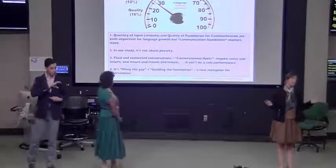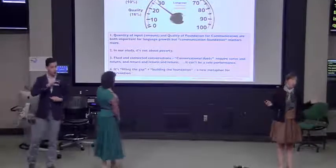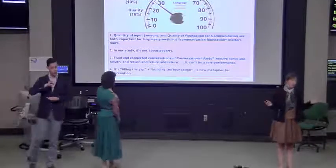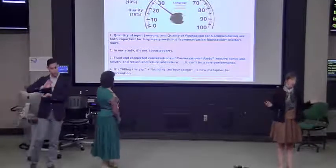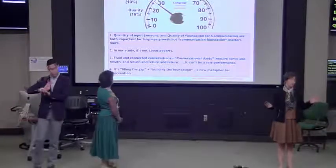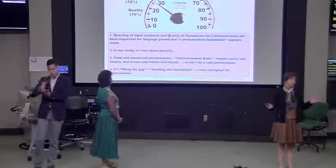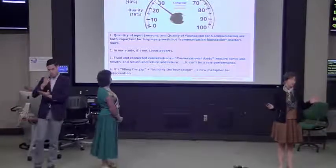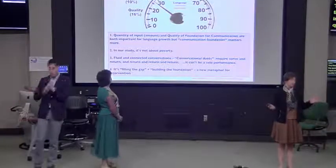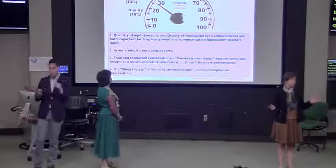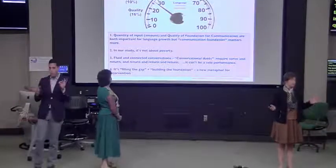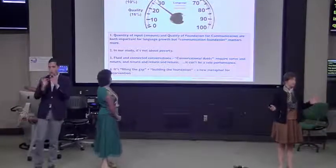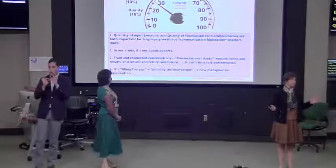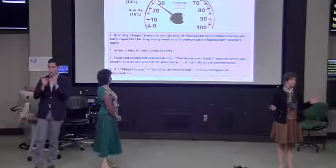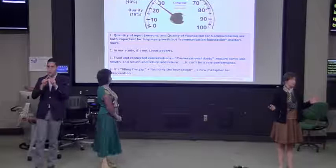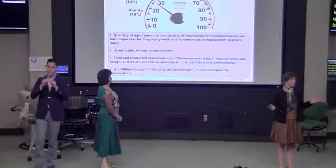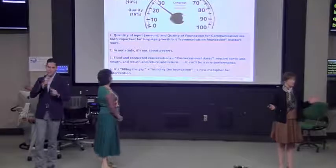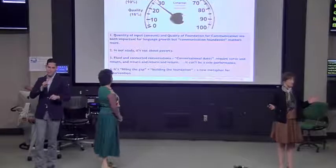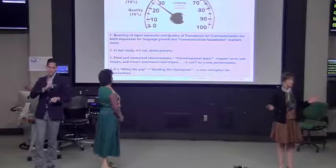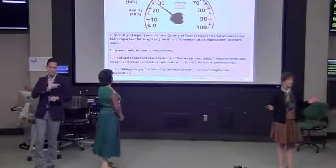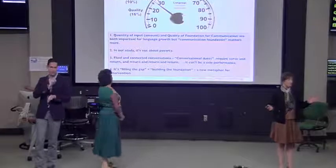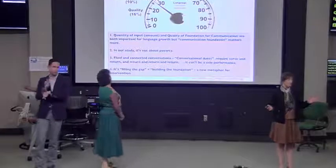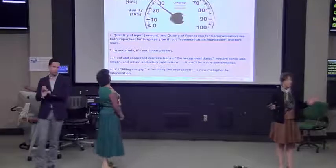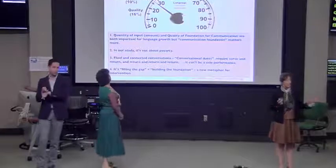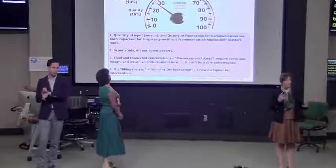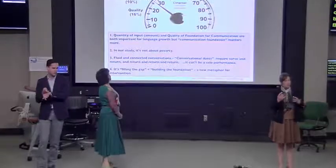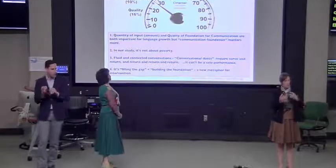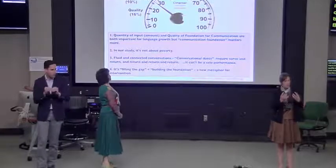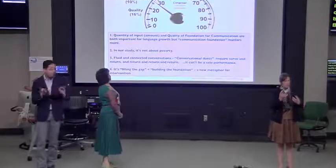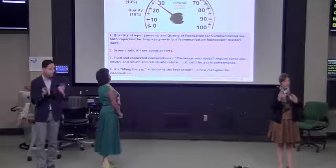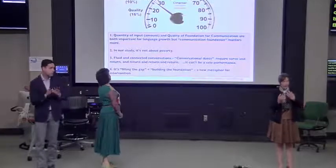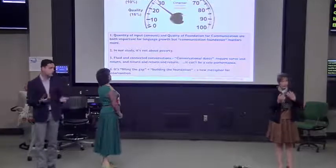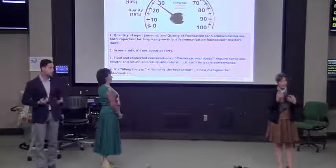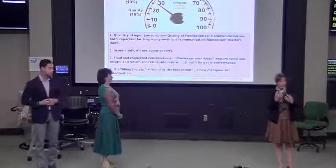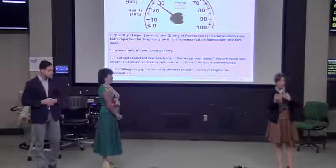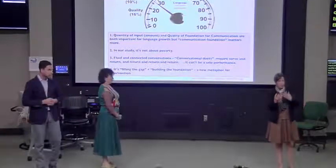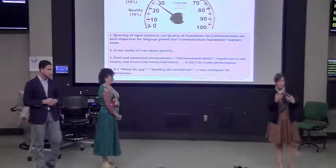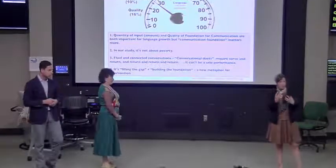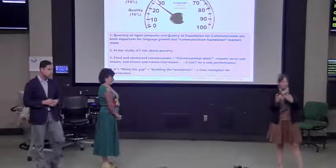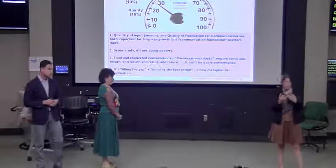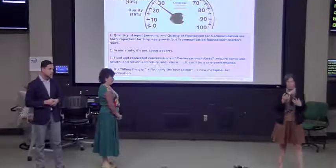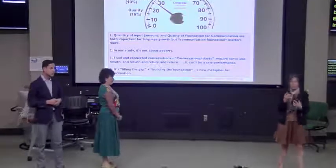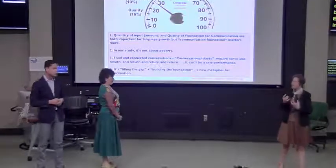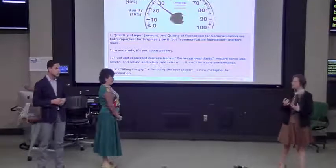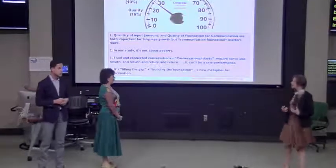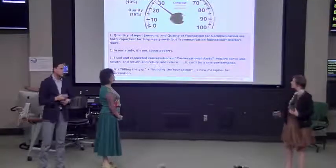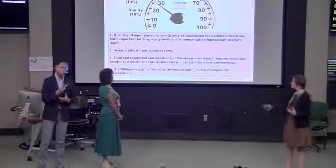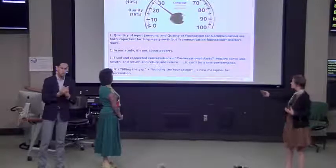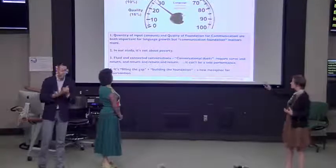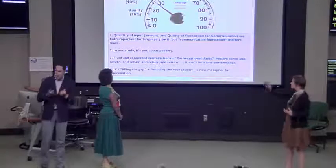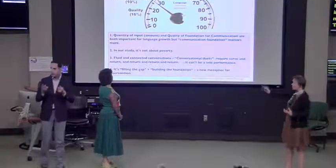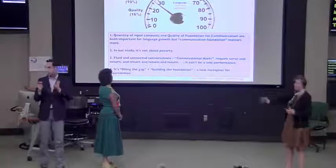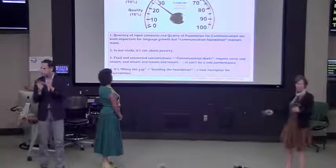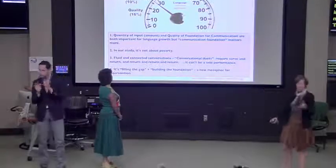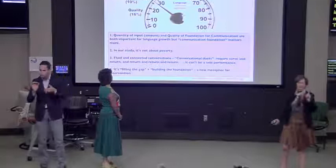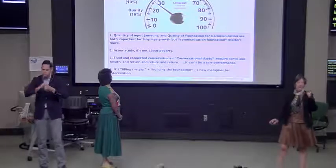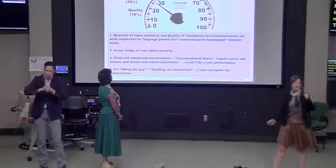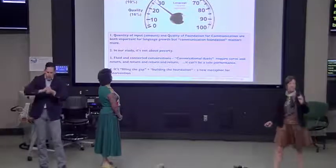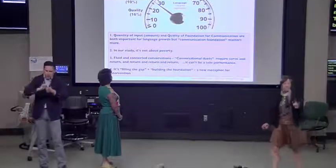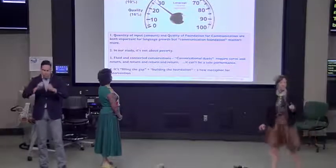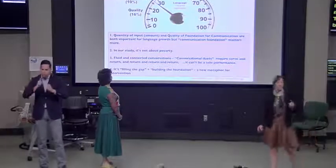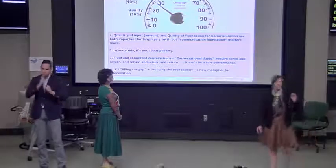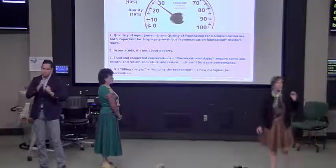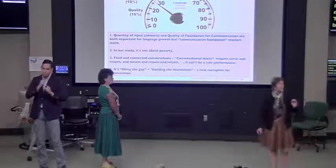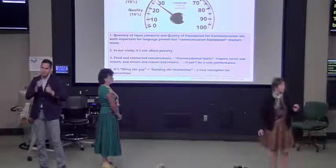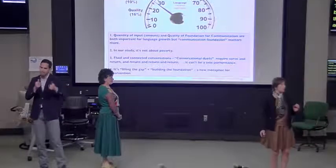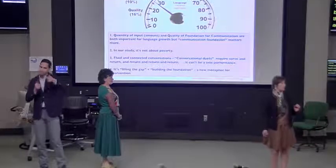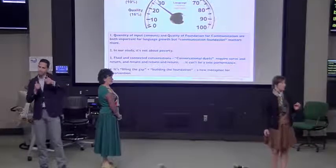the quality of input matters more. Okay? Think about that back and forth, which really accounted for most of the variability.